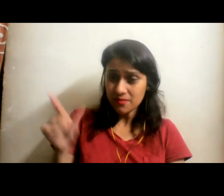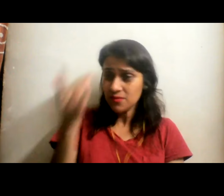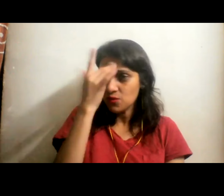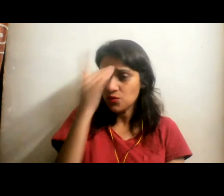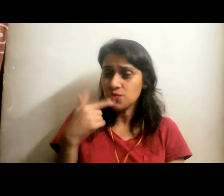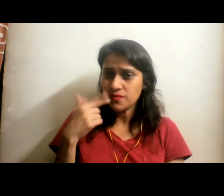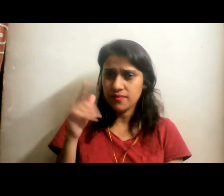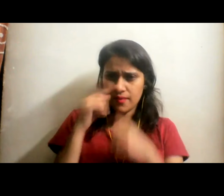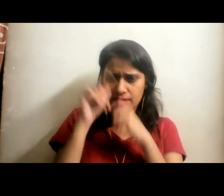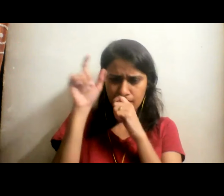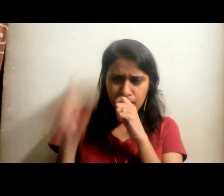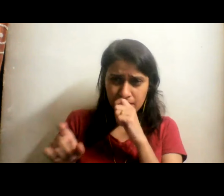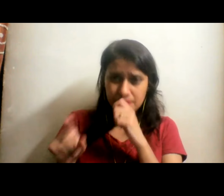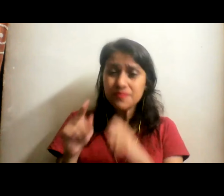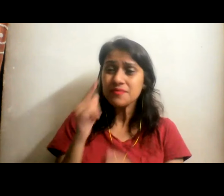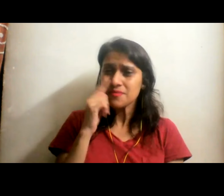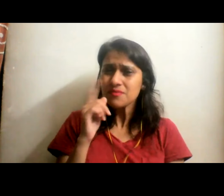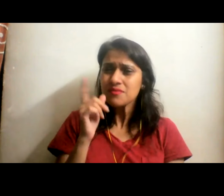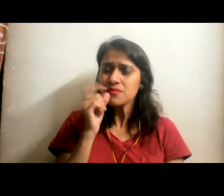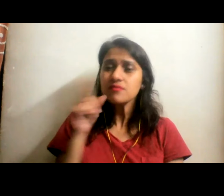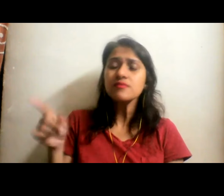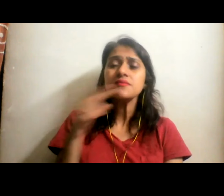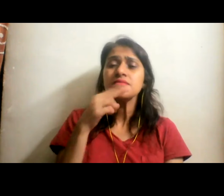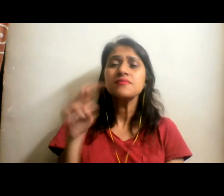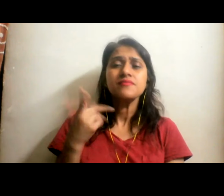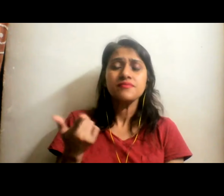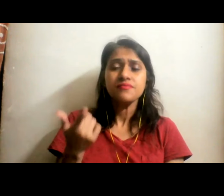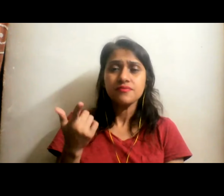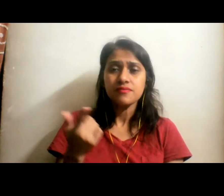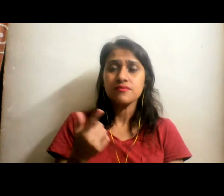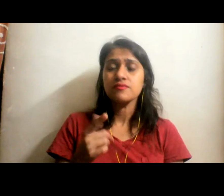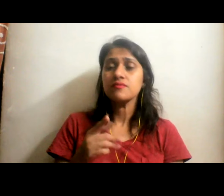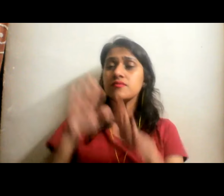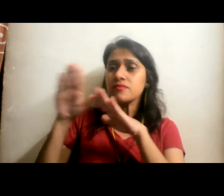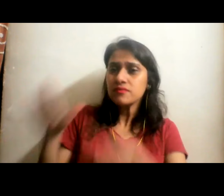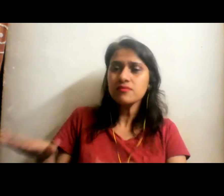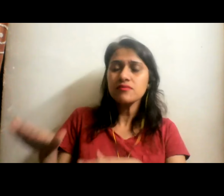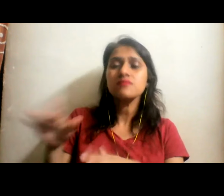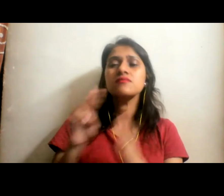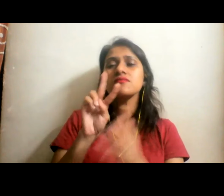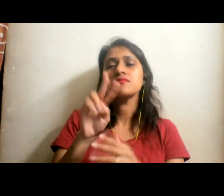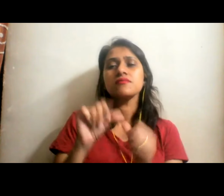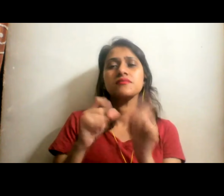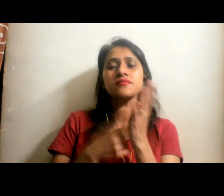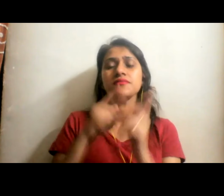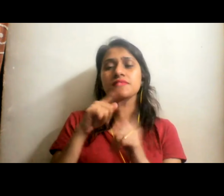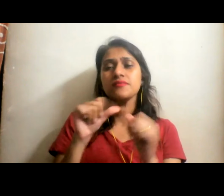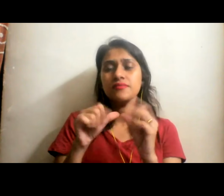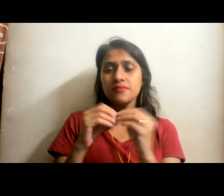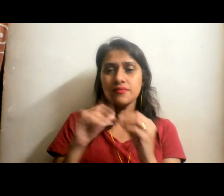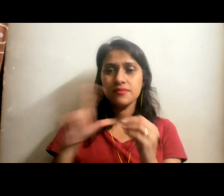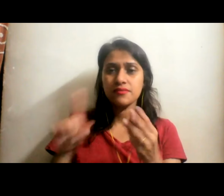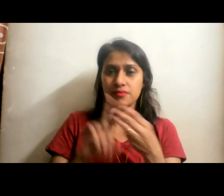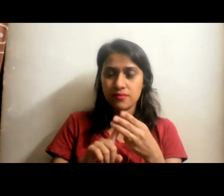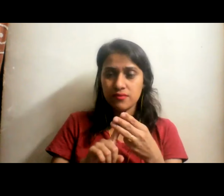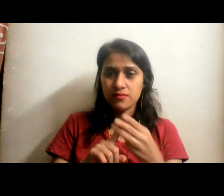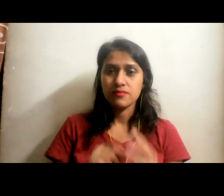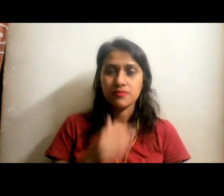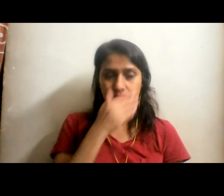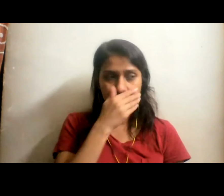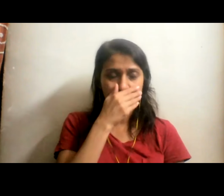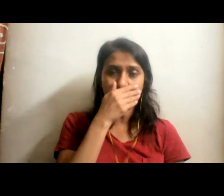variables, the painkiller to the dependent variables to the patient, what is the effect of that?